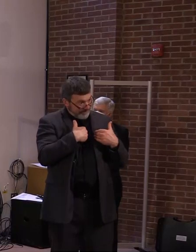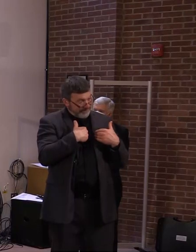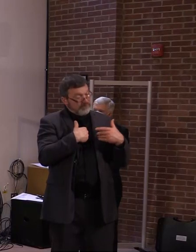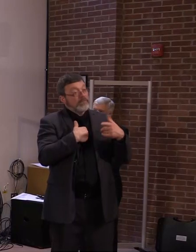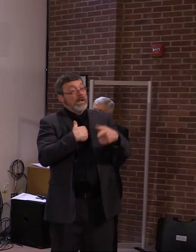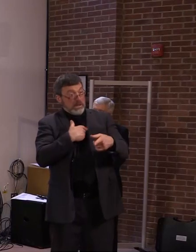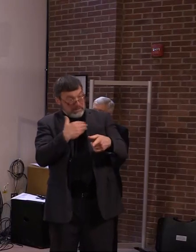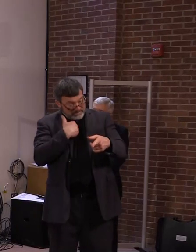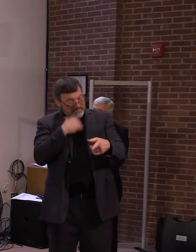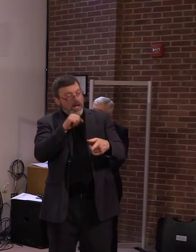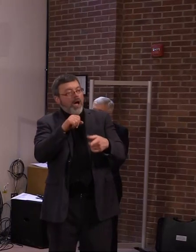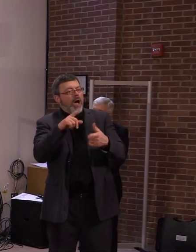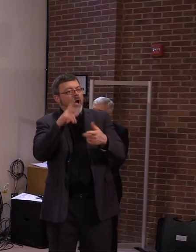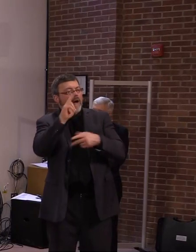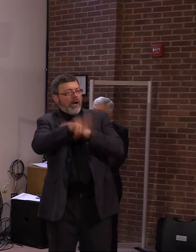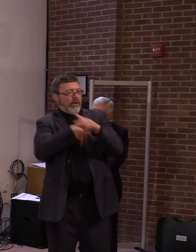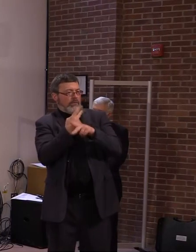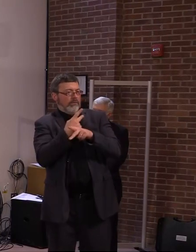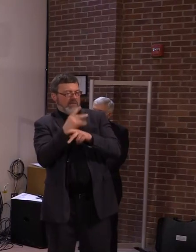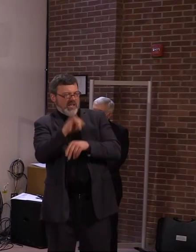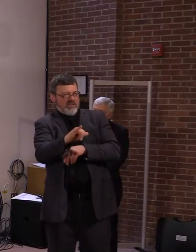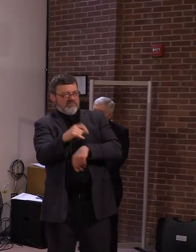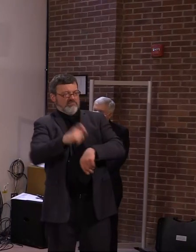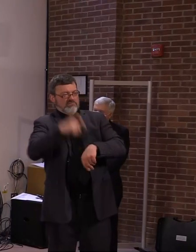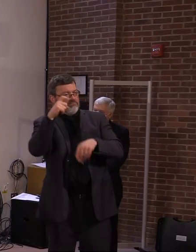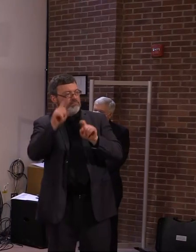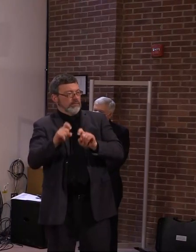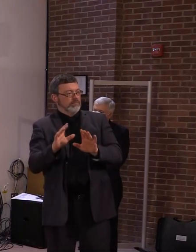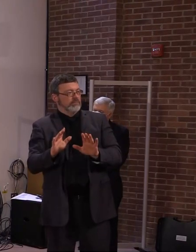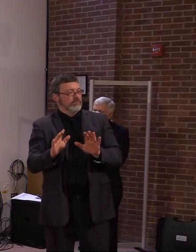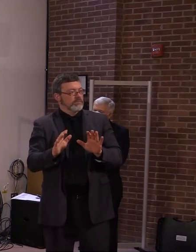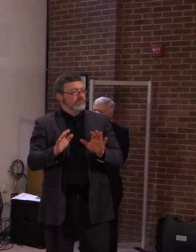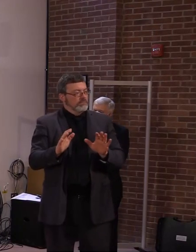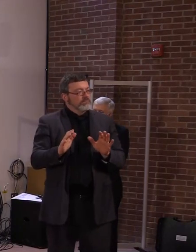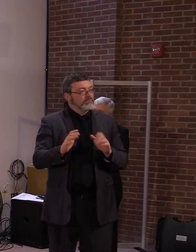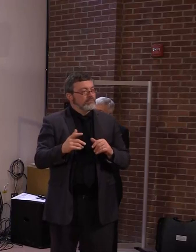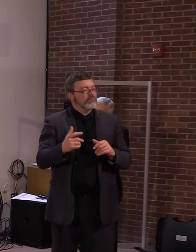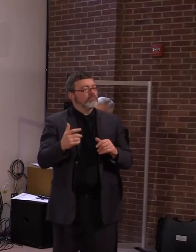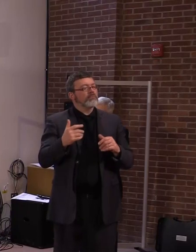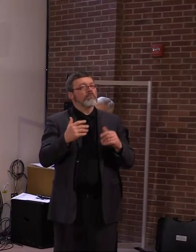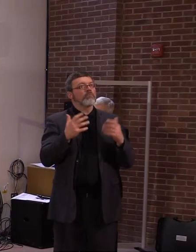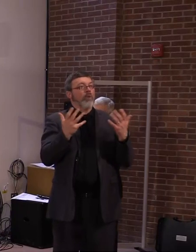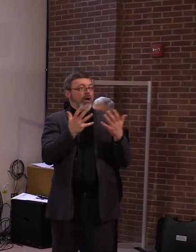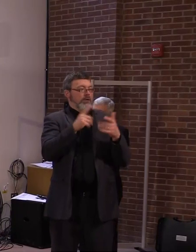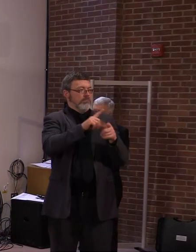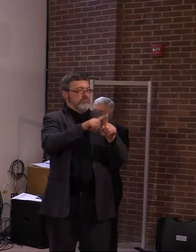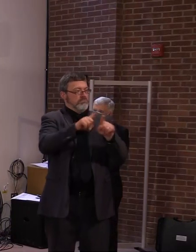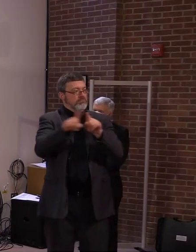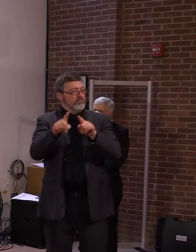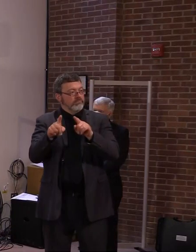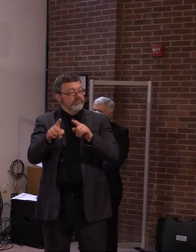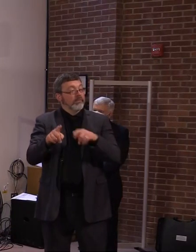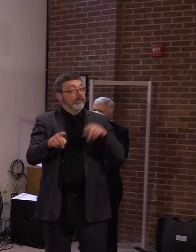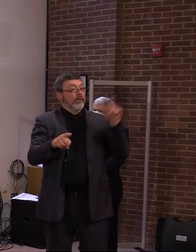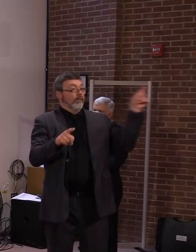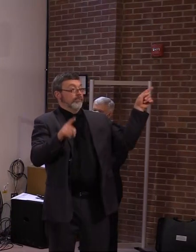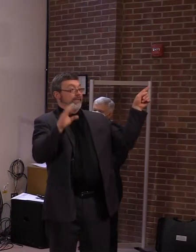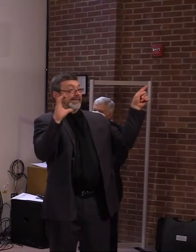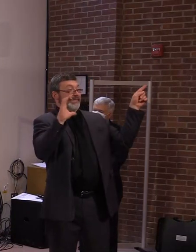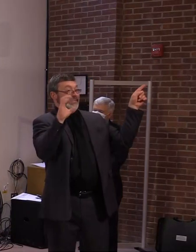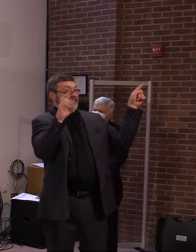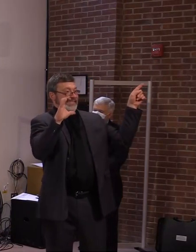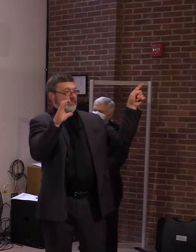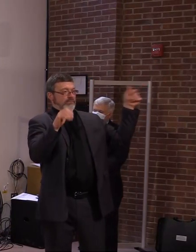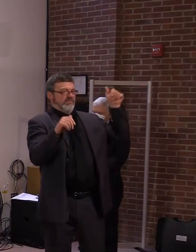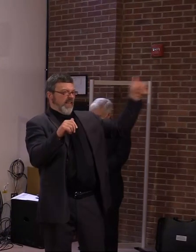So we have several lines of data. First line is CDC's own random